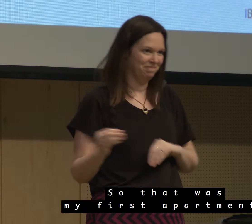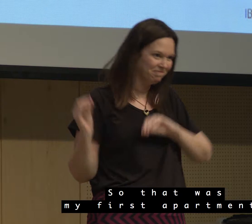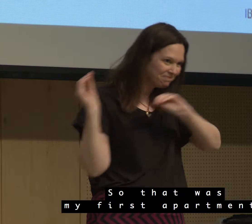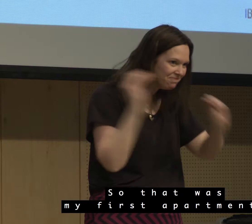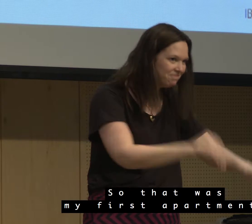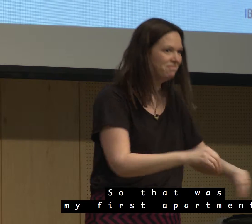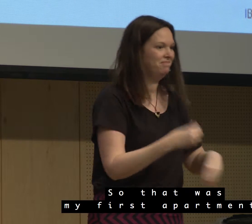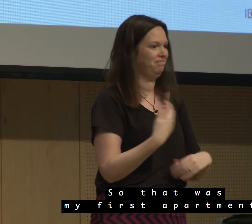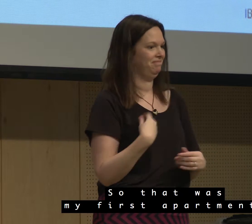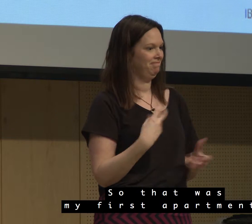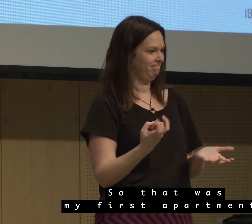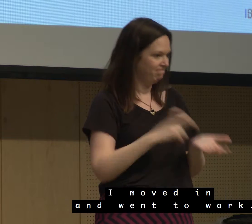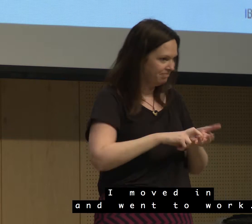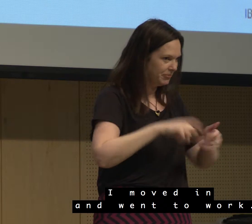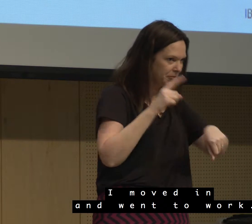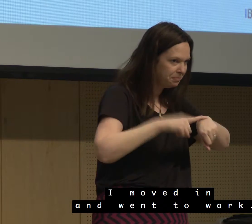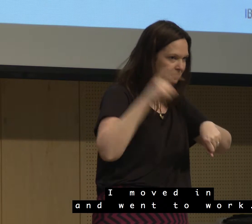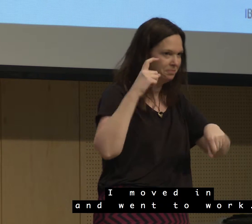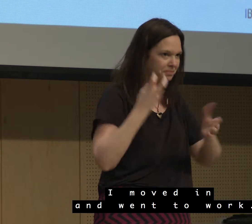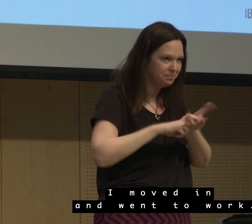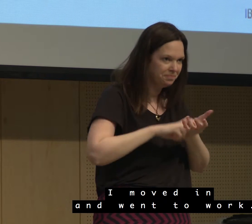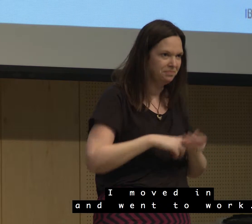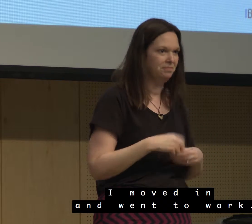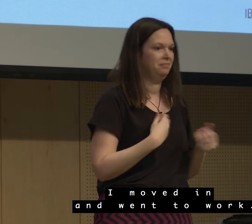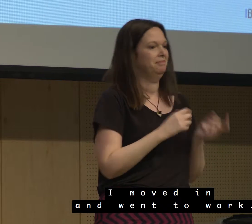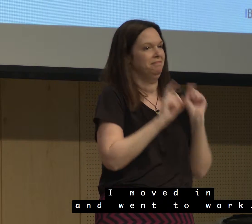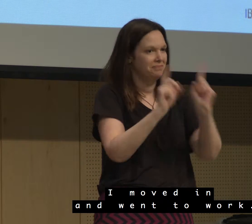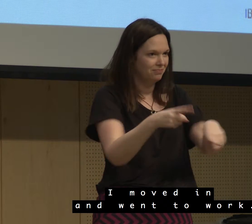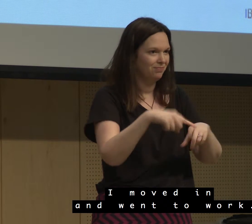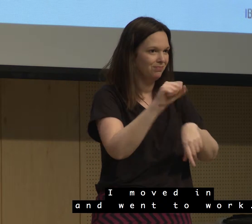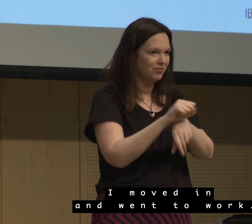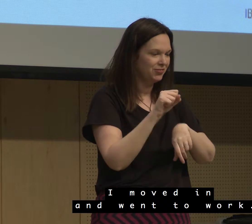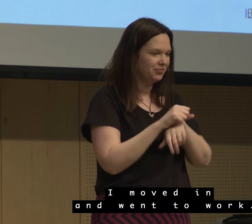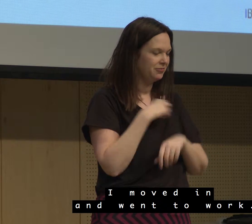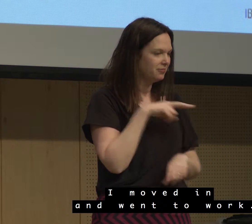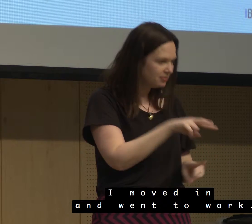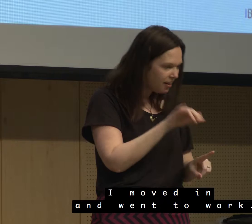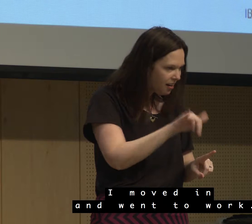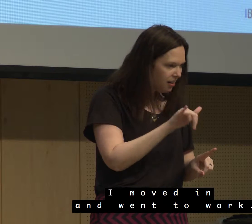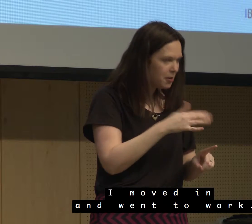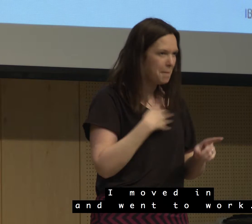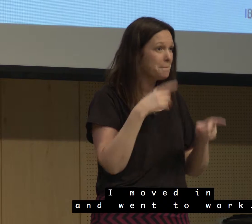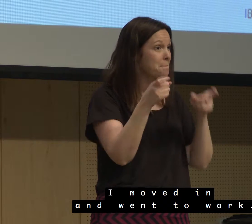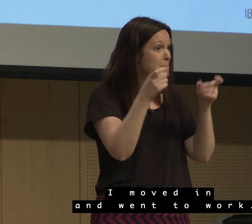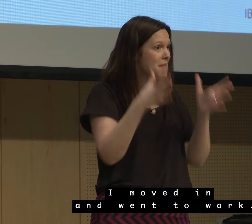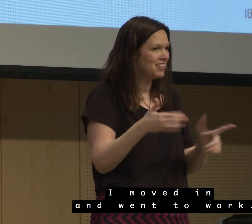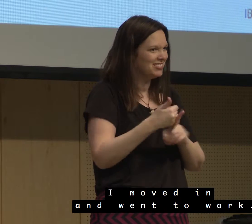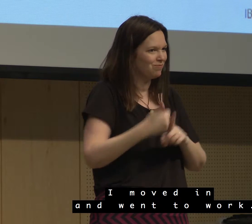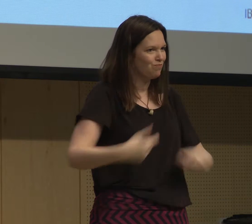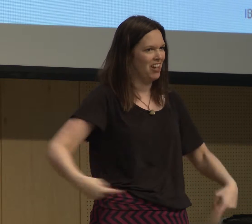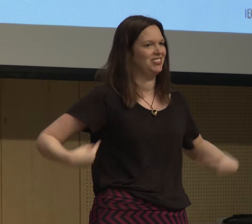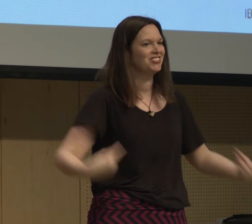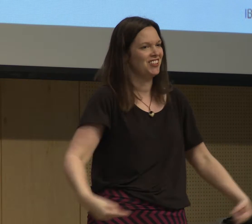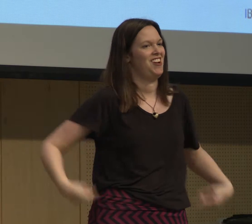my first apartment. I moved in and went to work.